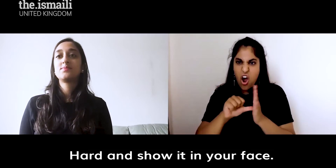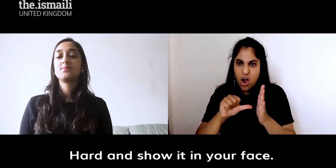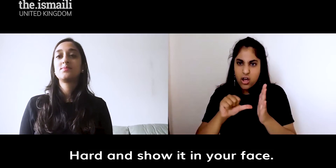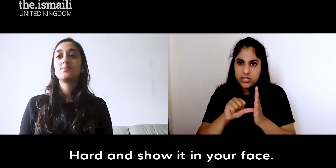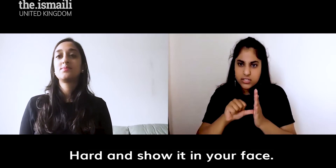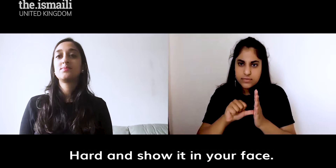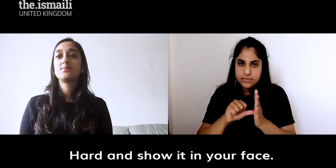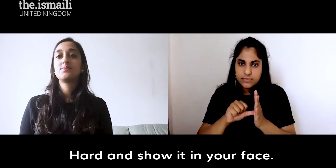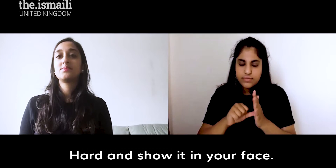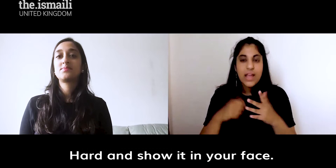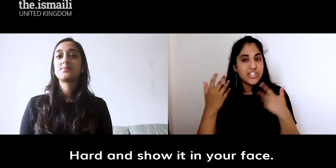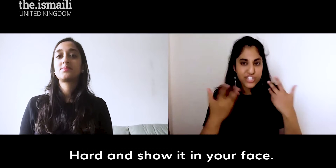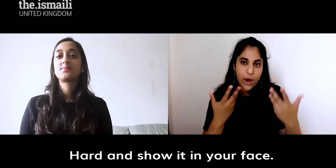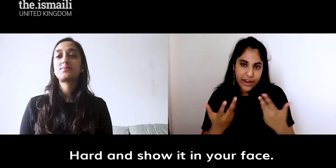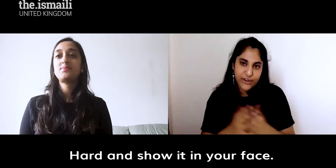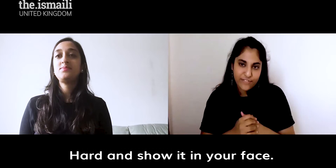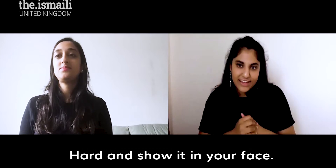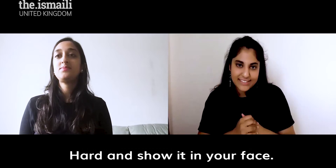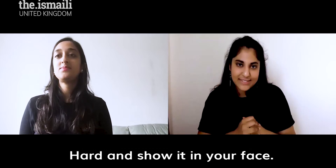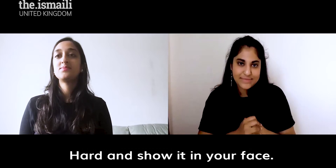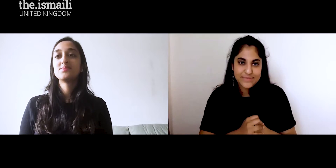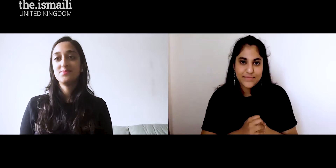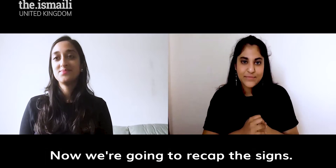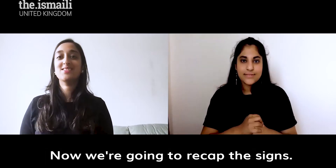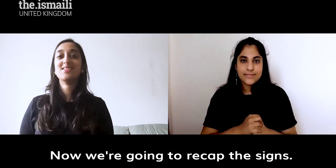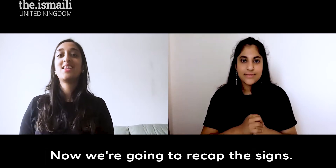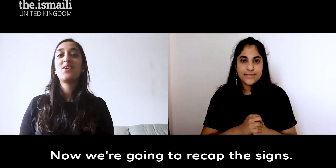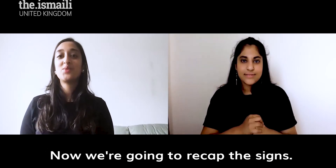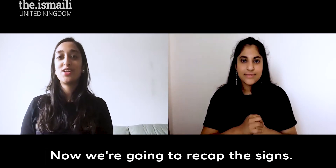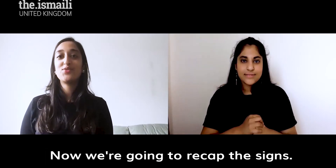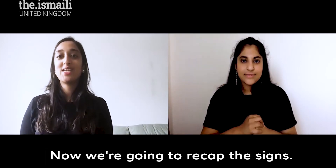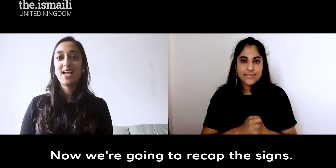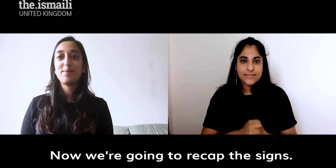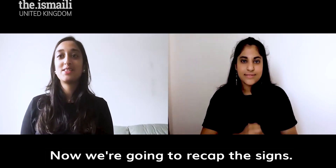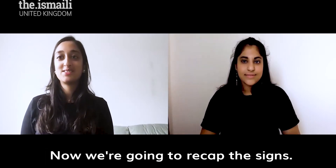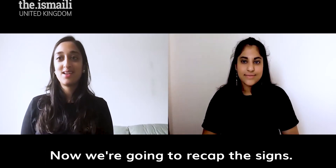Hard. And show it in your face. Now I'm going to recap the time.